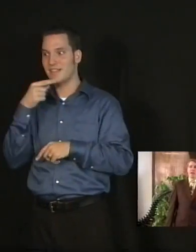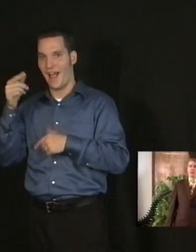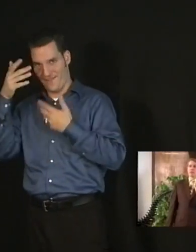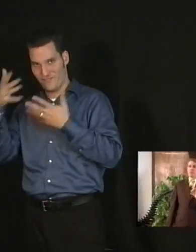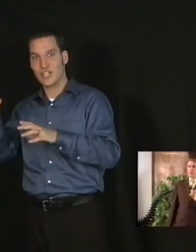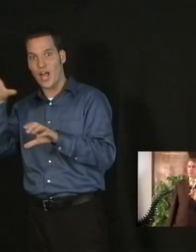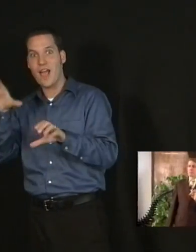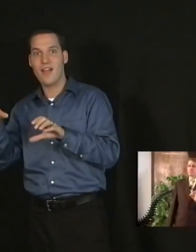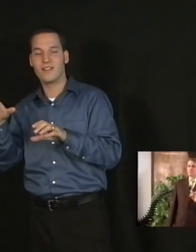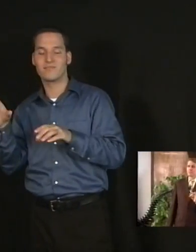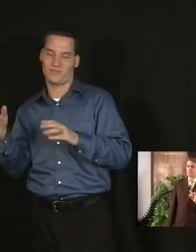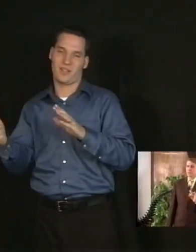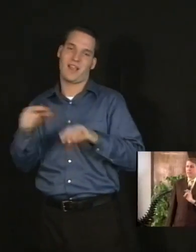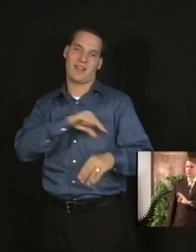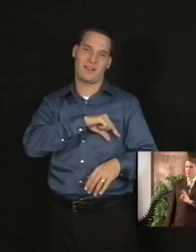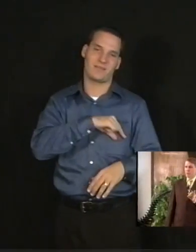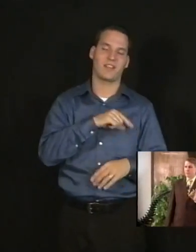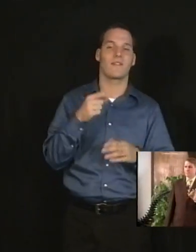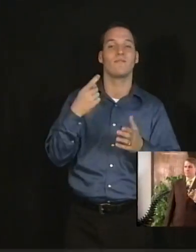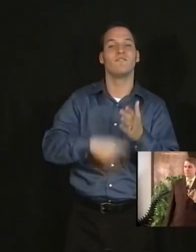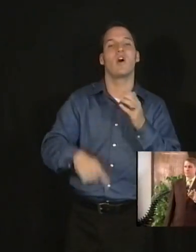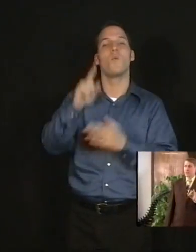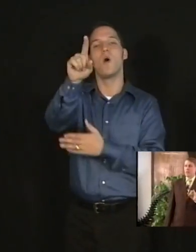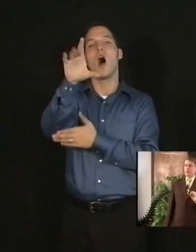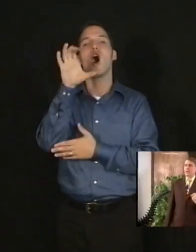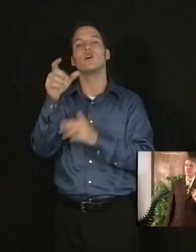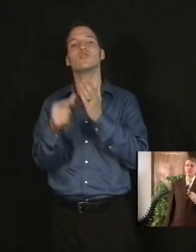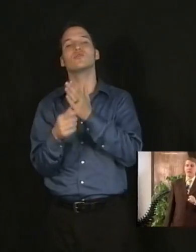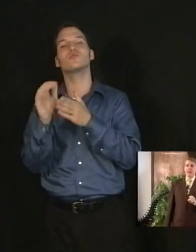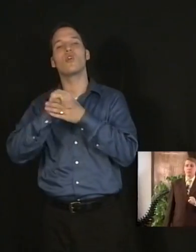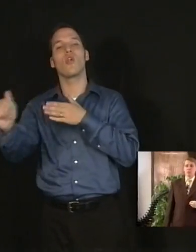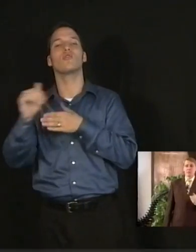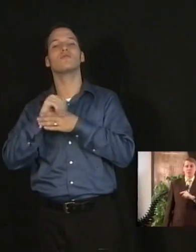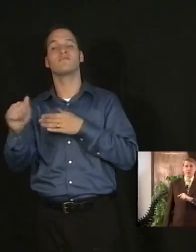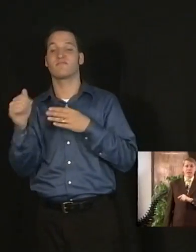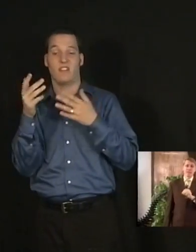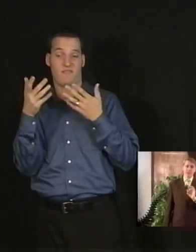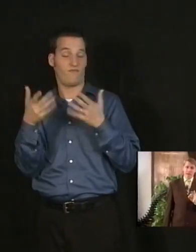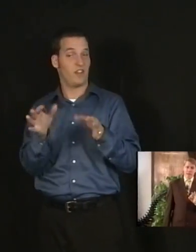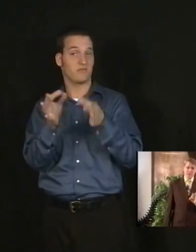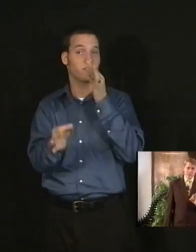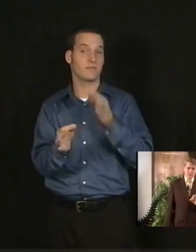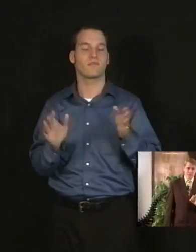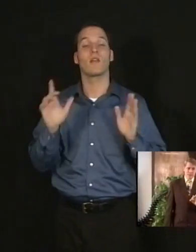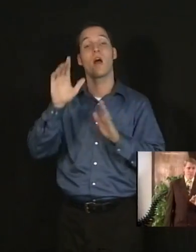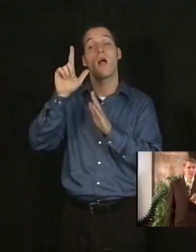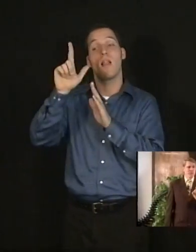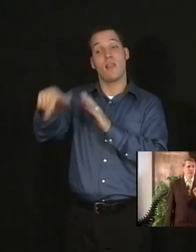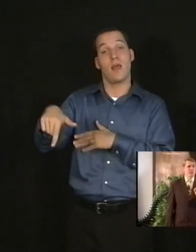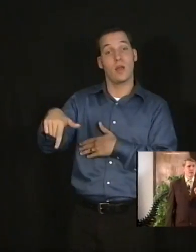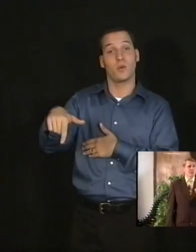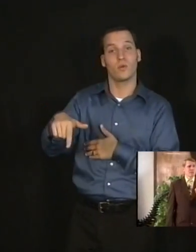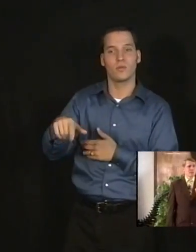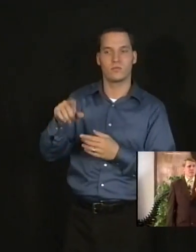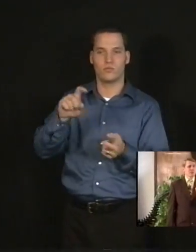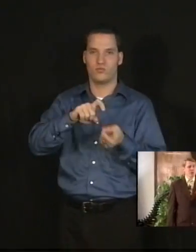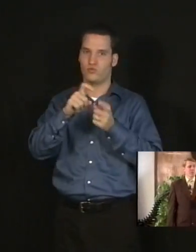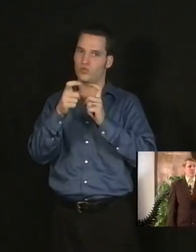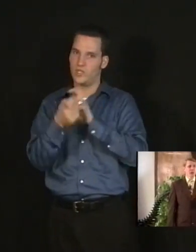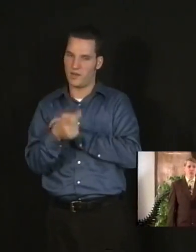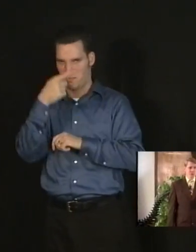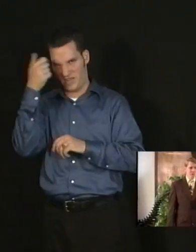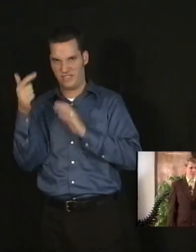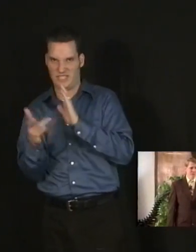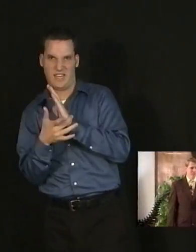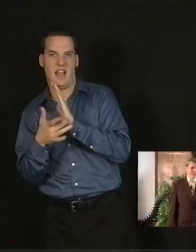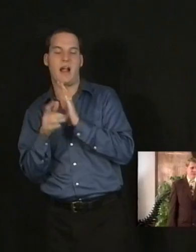He was fined $100. Case was over. Later, the fine was overturned on a technicality, but the